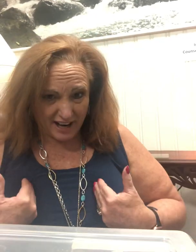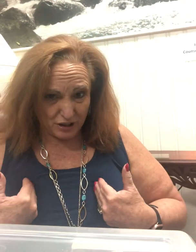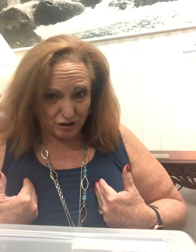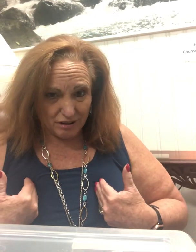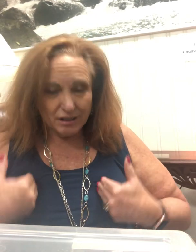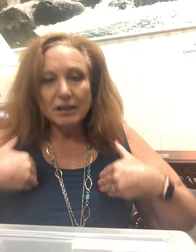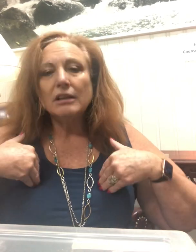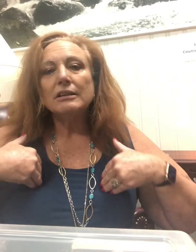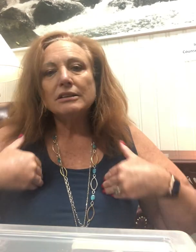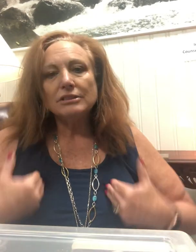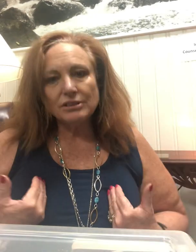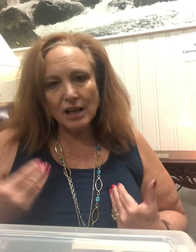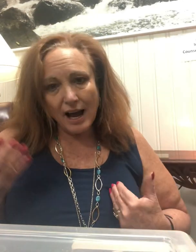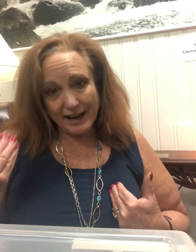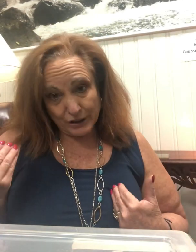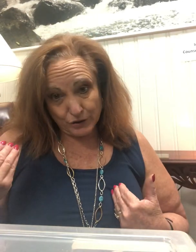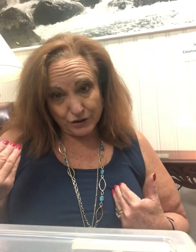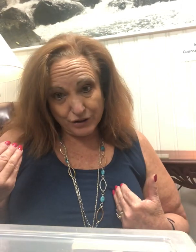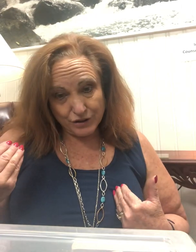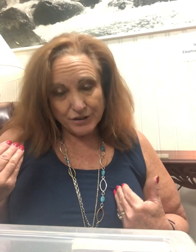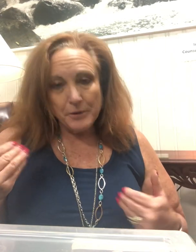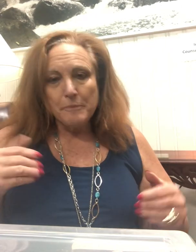tire, tired.